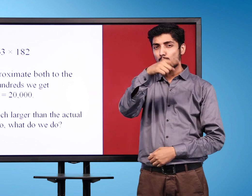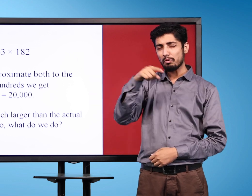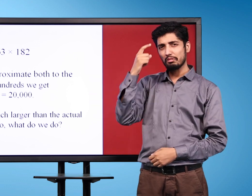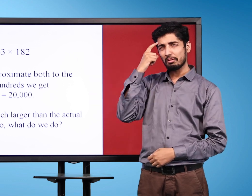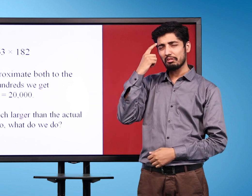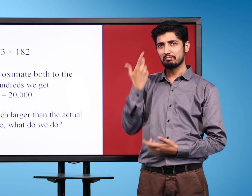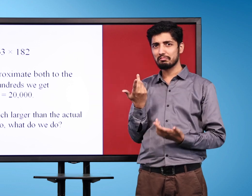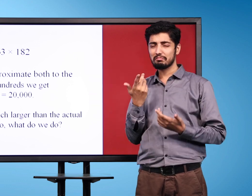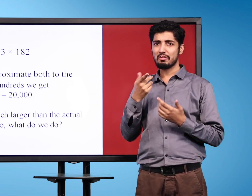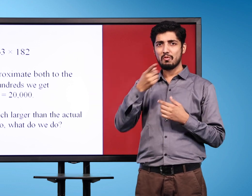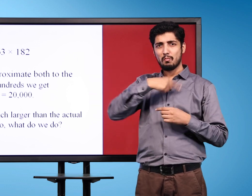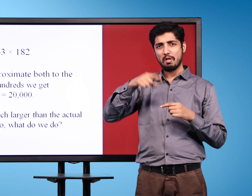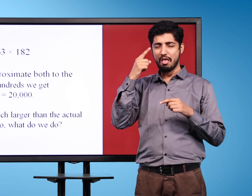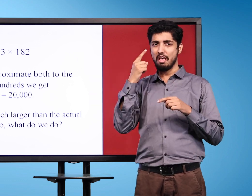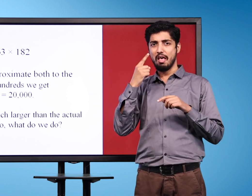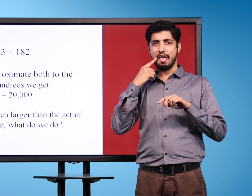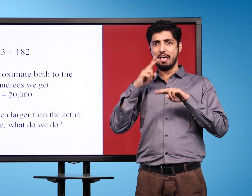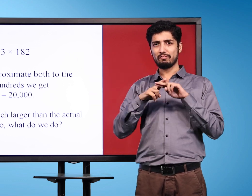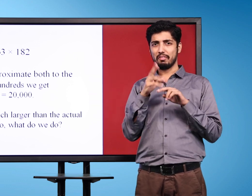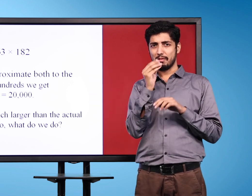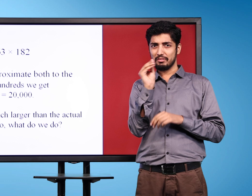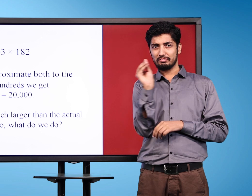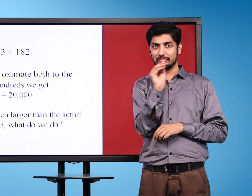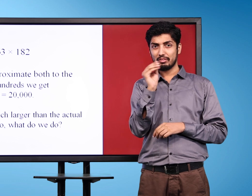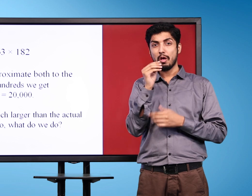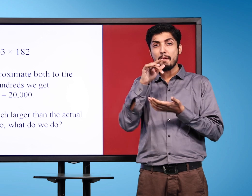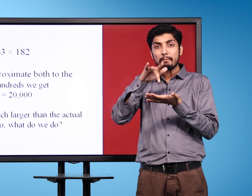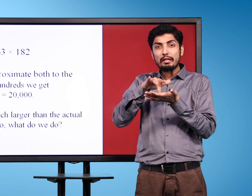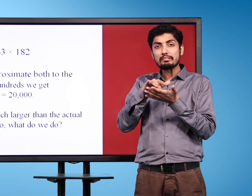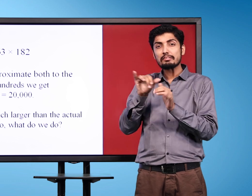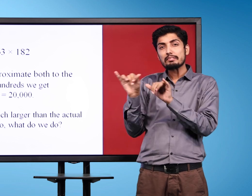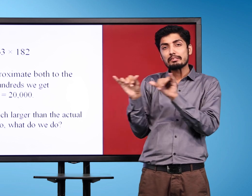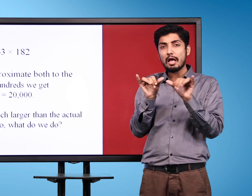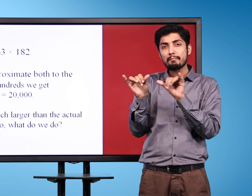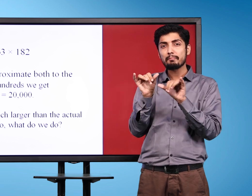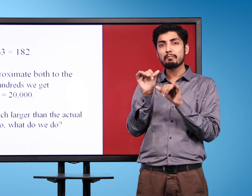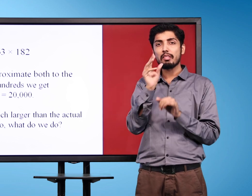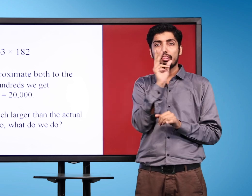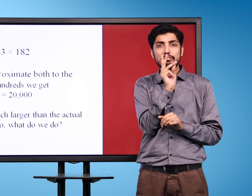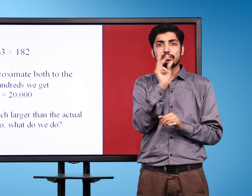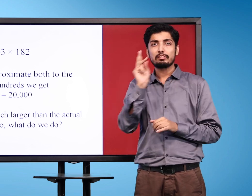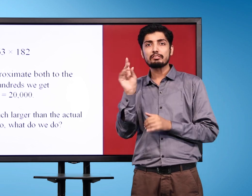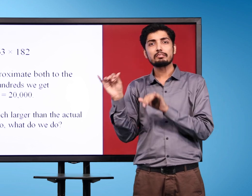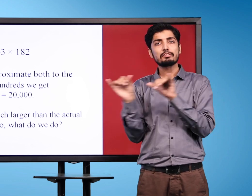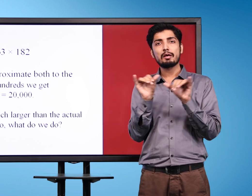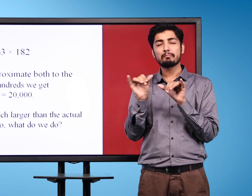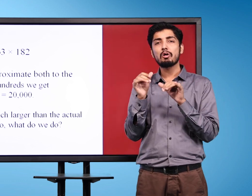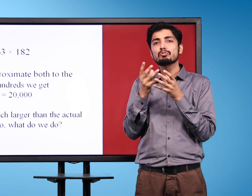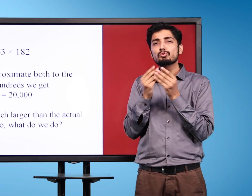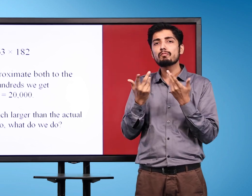If we approximate both to the nearest hundreds, we get 100 into 200, which is